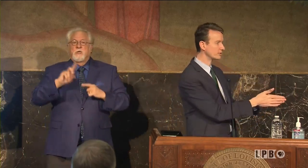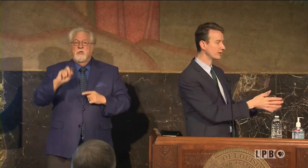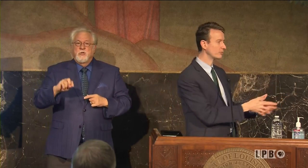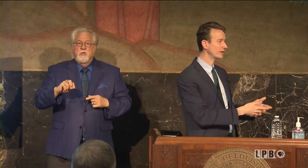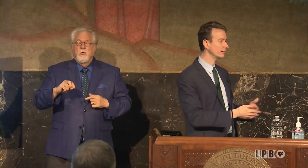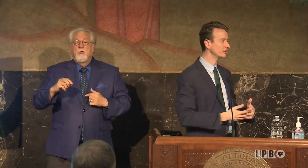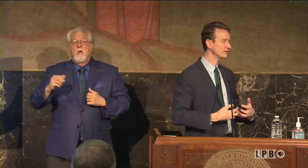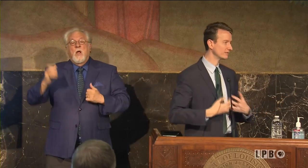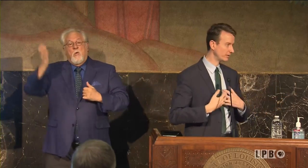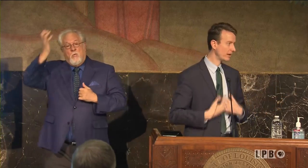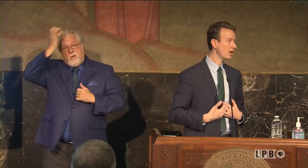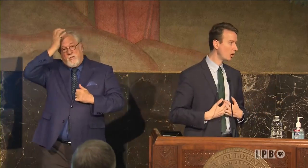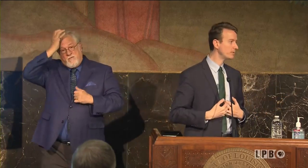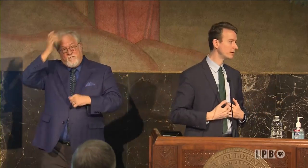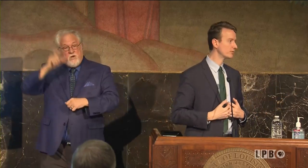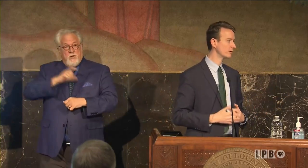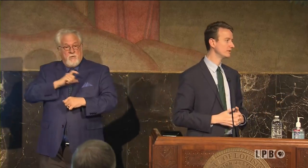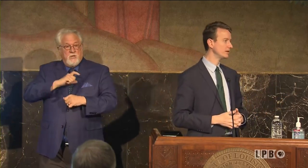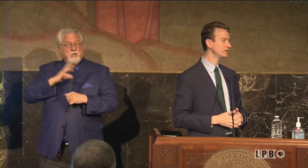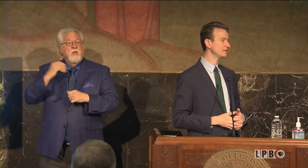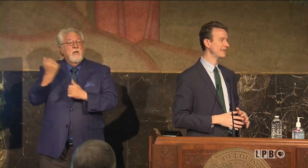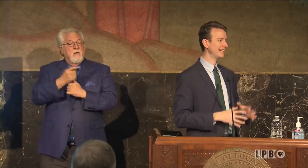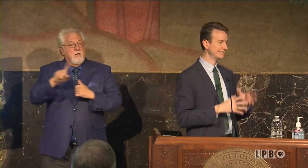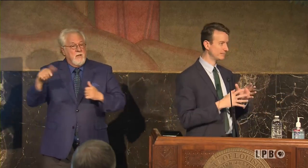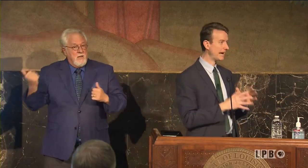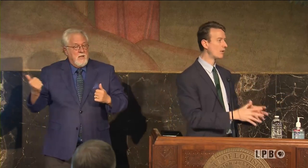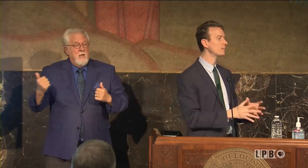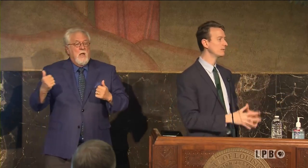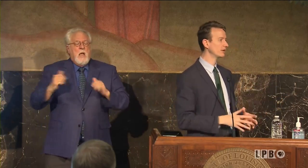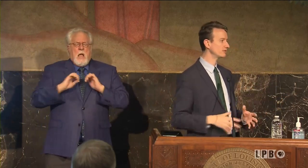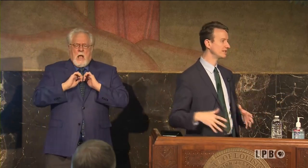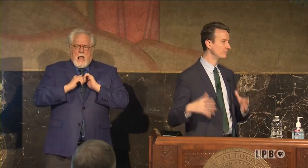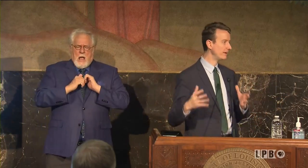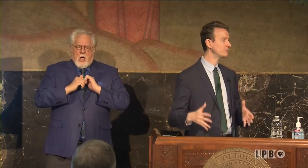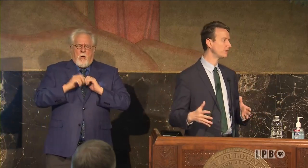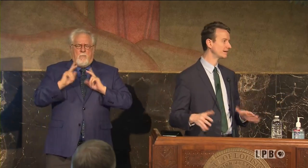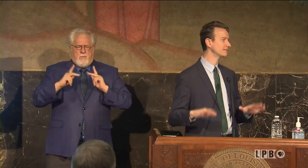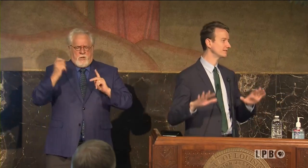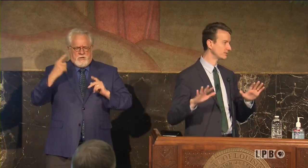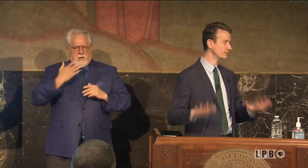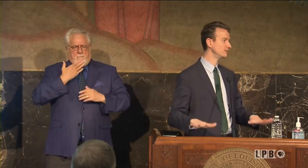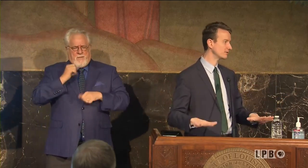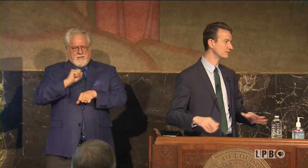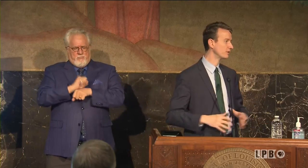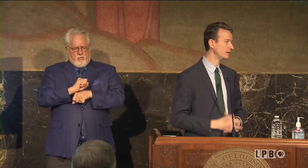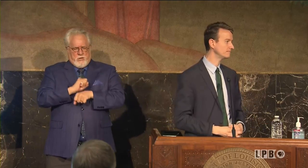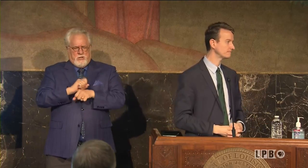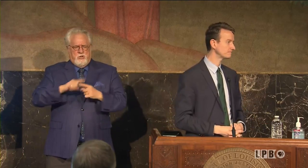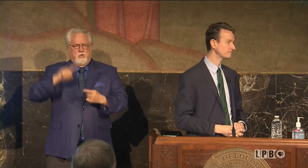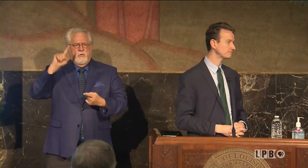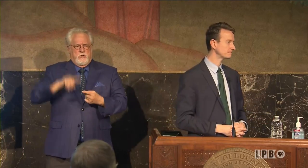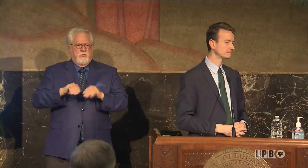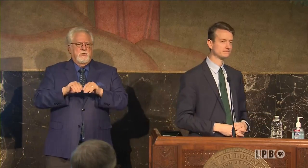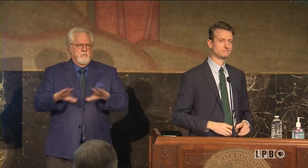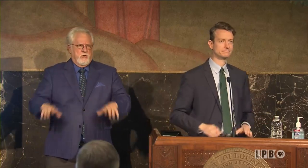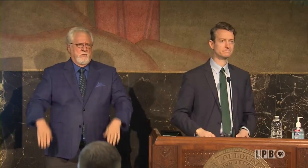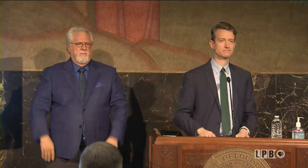the fire marshal regulations and with OPH recommendations, is empower people to understand the best practices to reduce the spread.